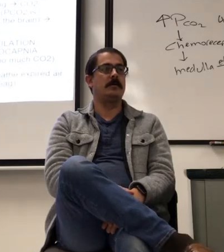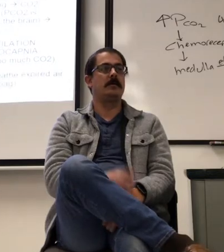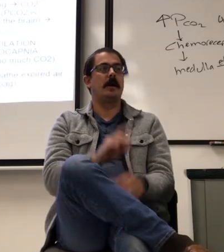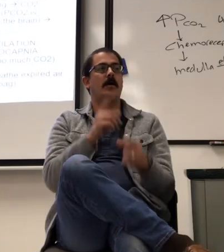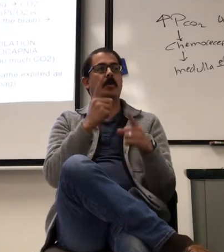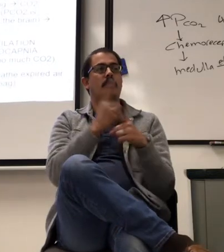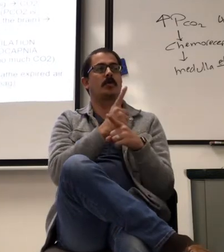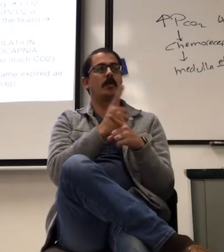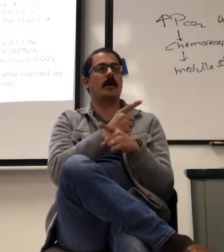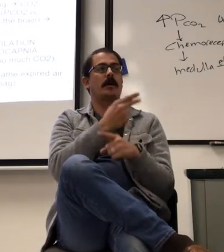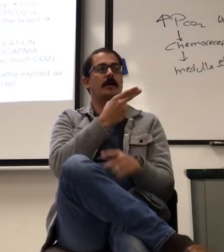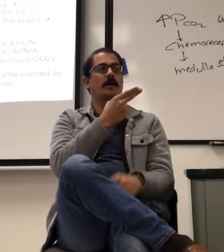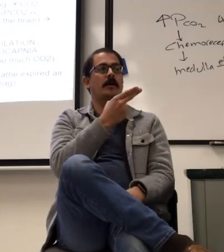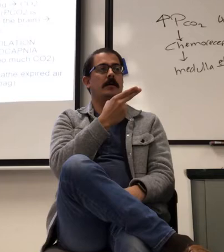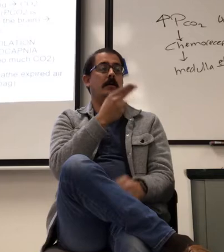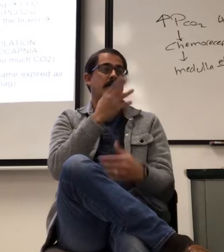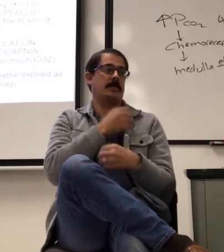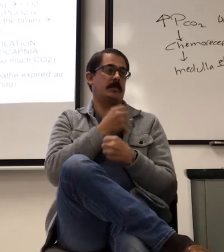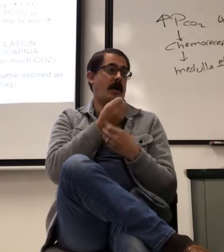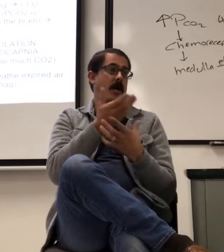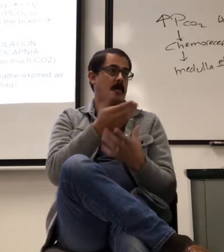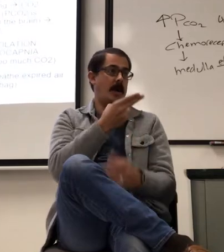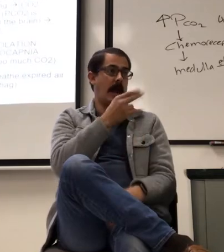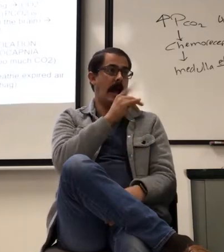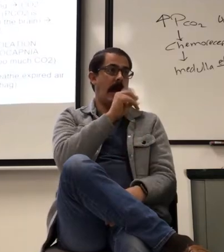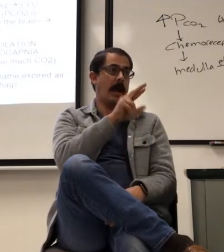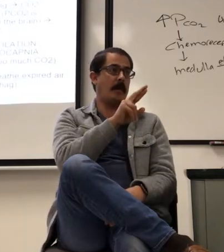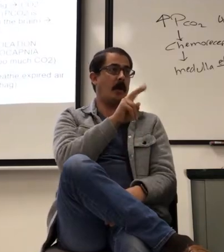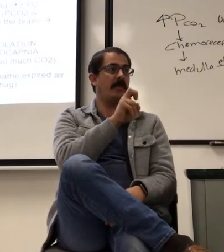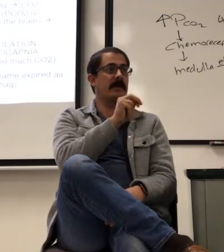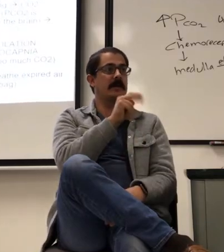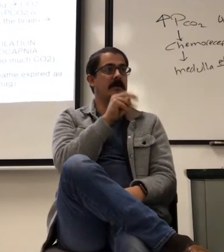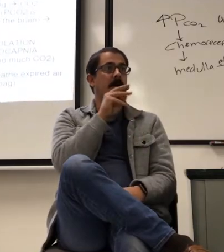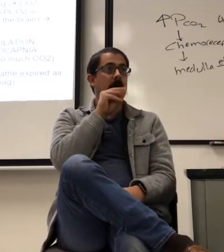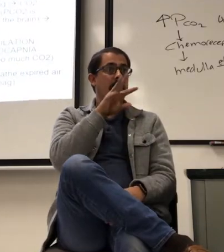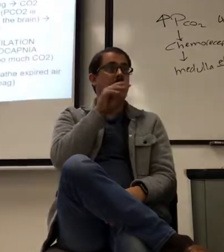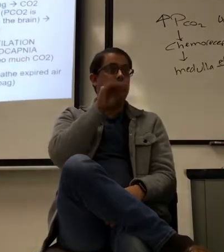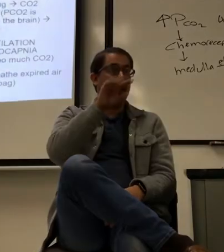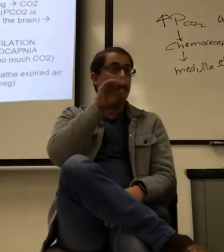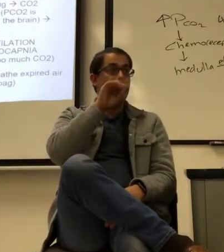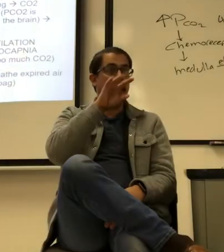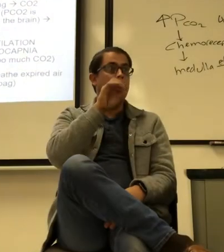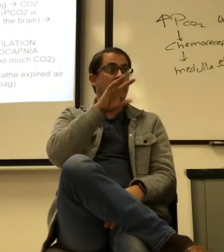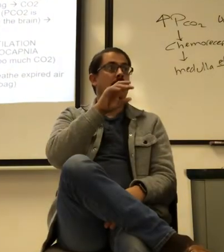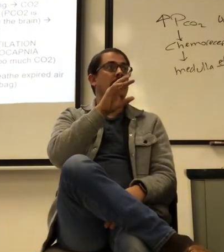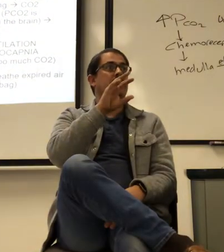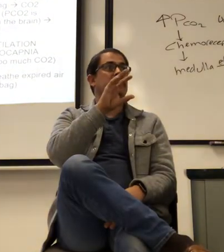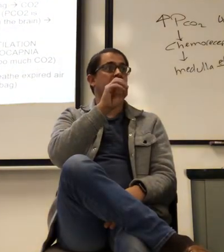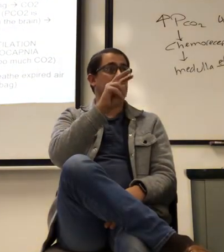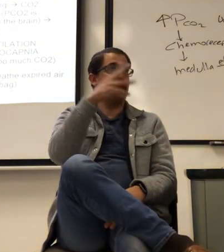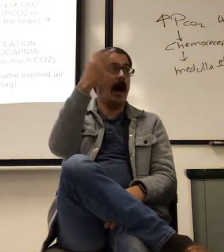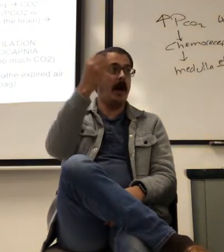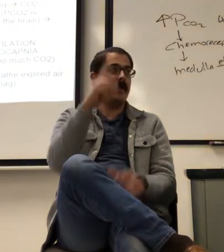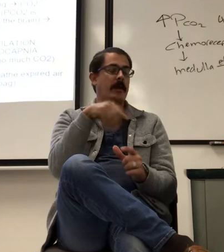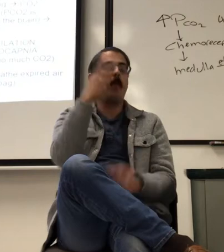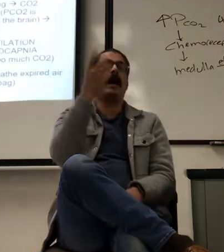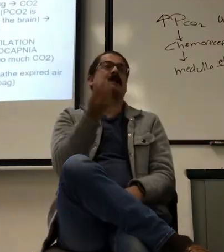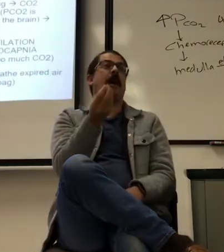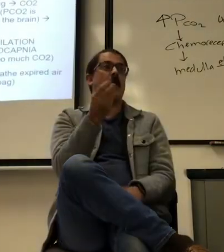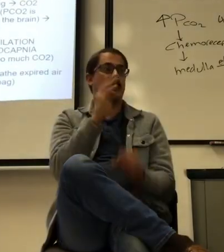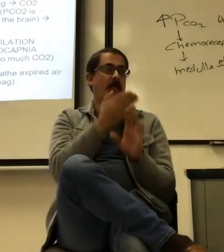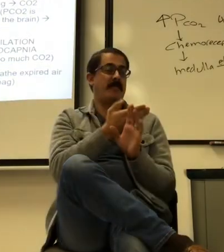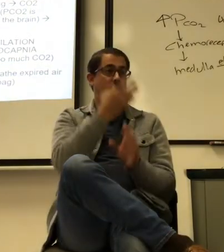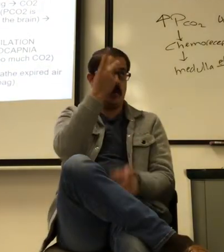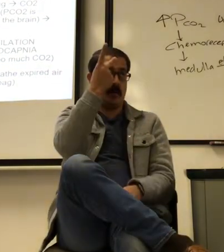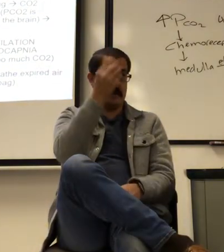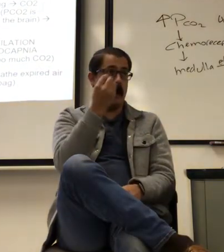let's say the cause is hyperventilation. You breathe off too much CO2, you just pass out. So before you pass out, you know,